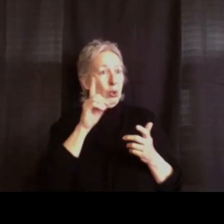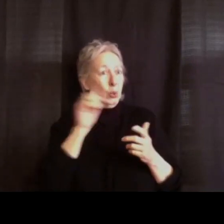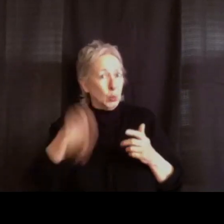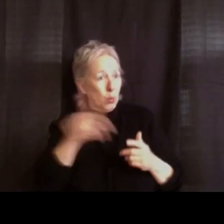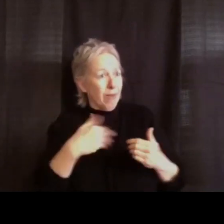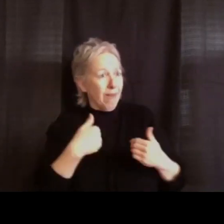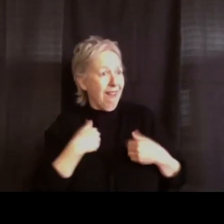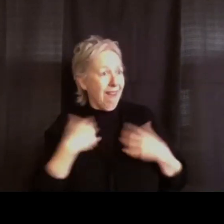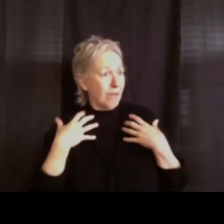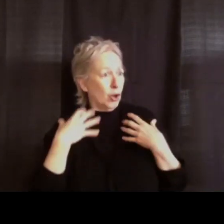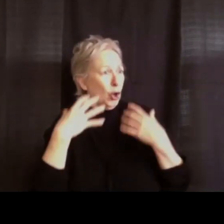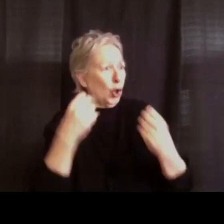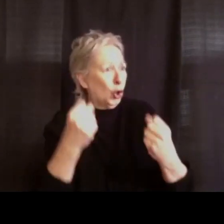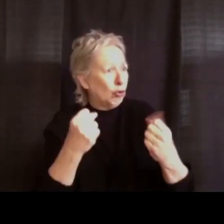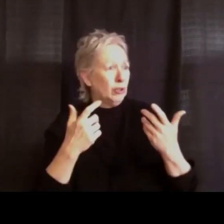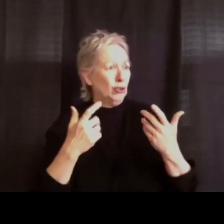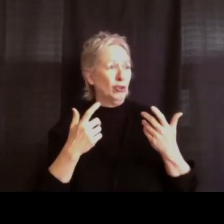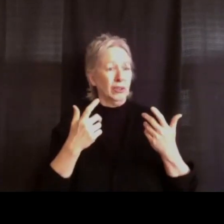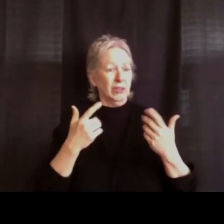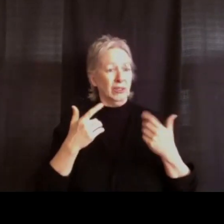this new normal?